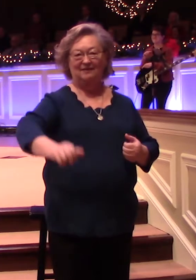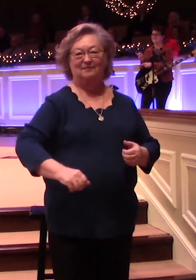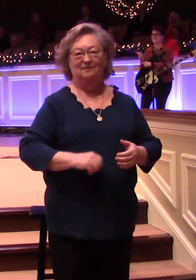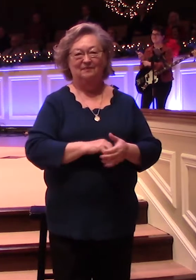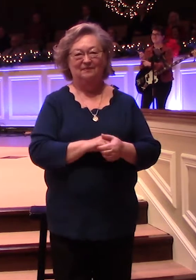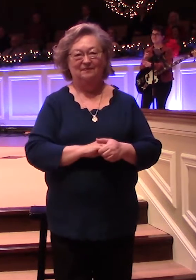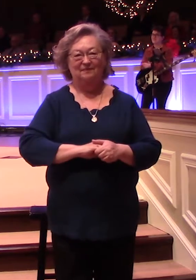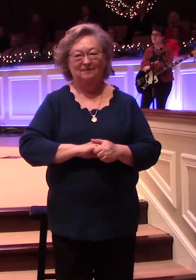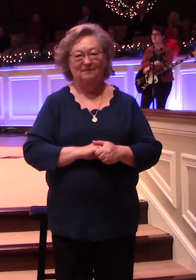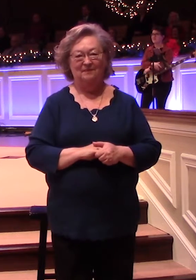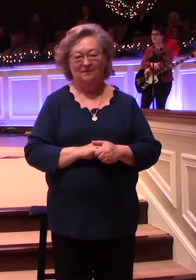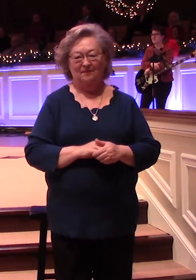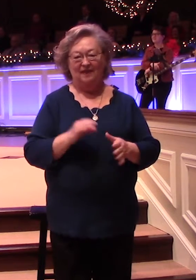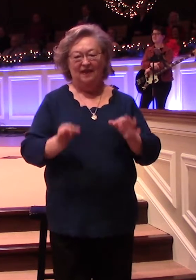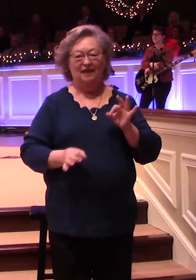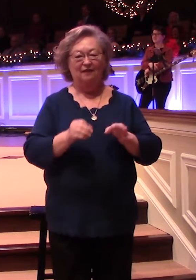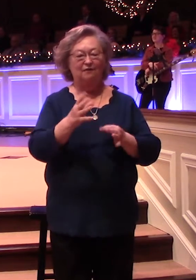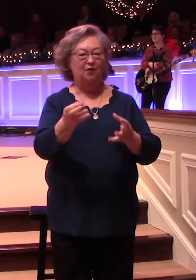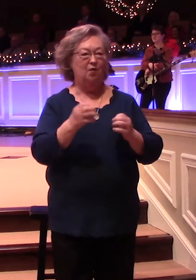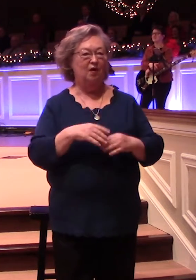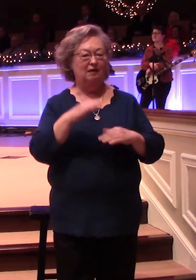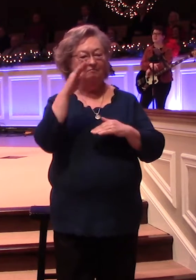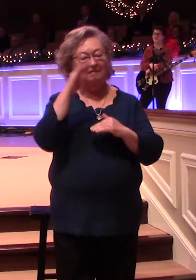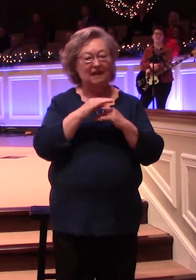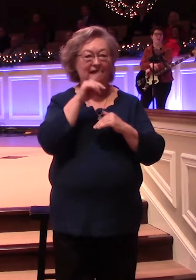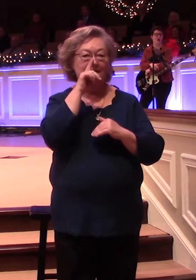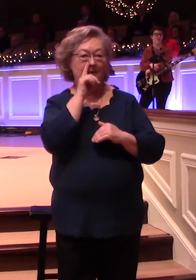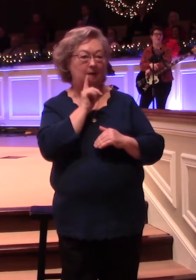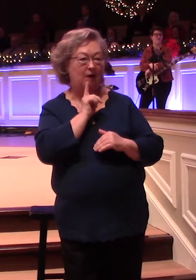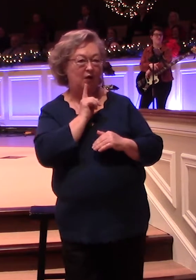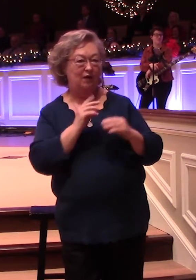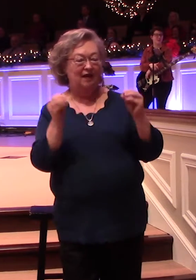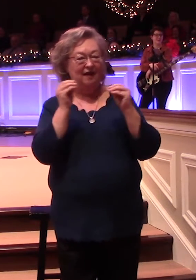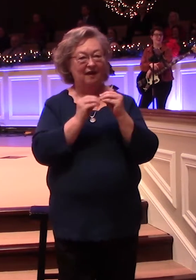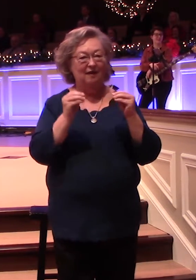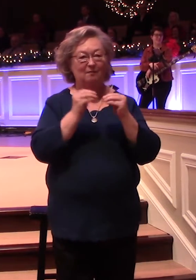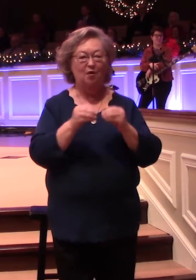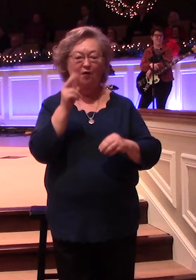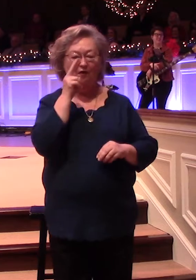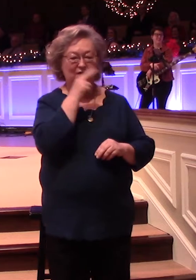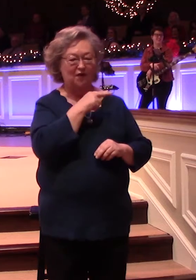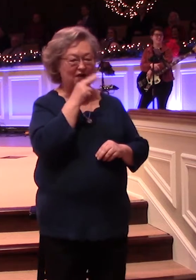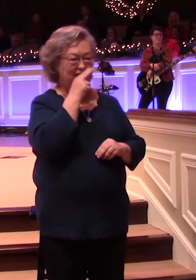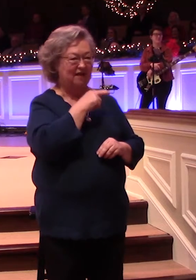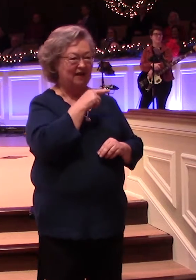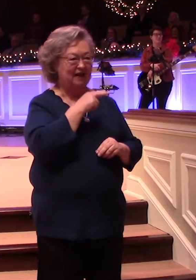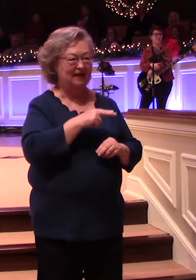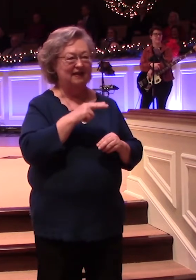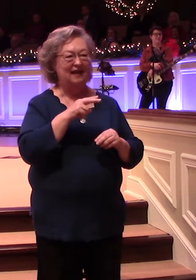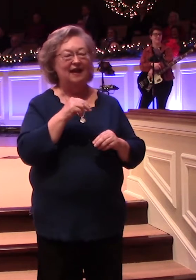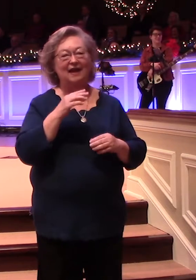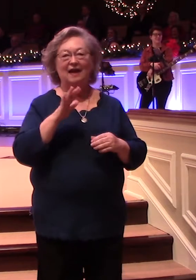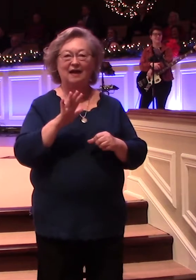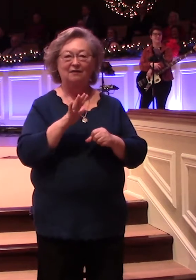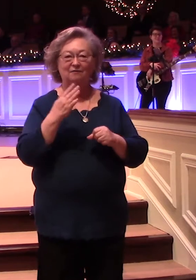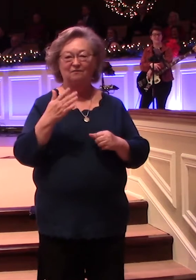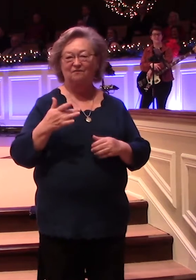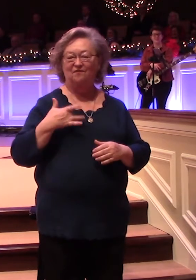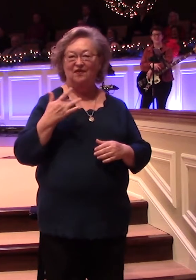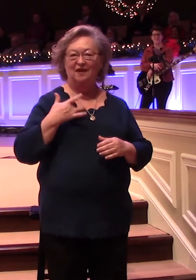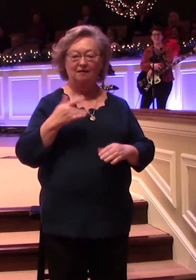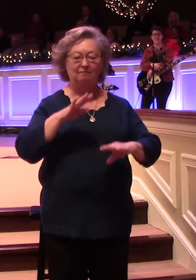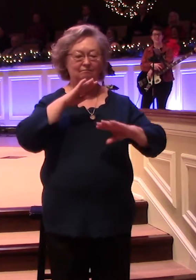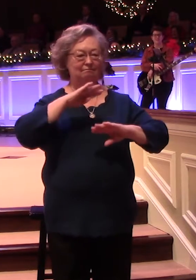If you want less lonely and a lot more fun and deep satisfaction when the day is